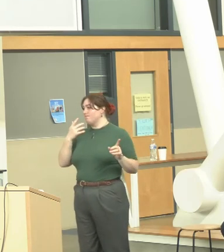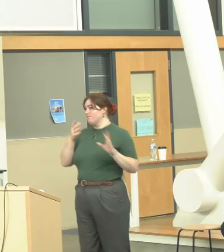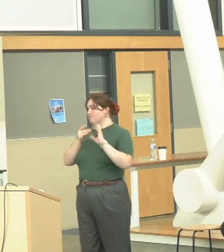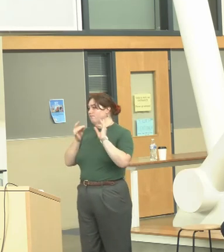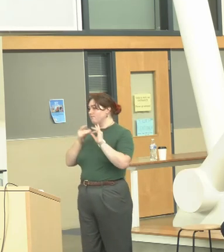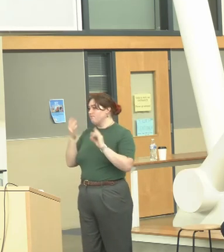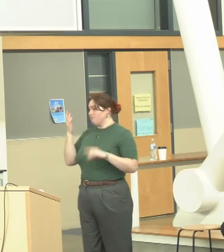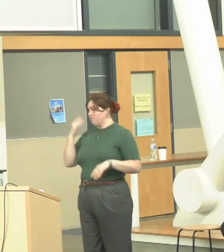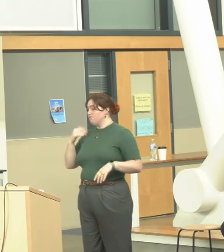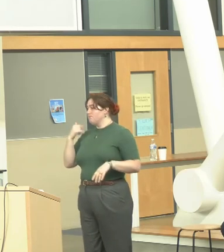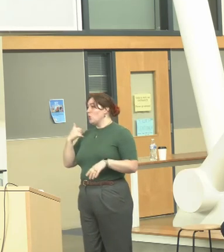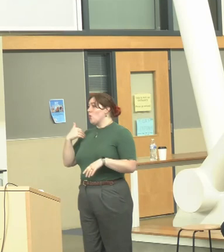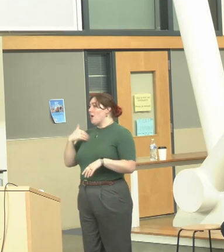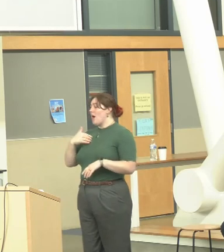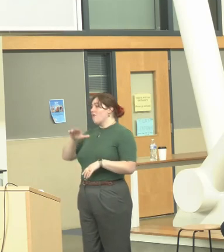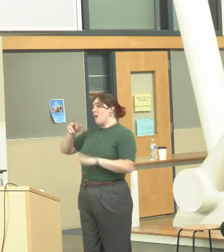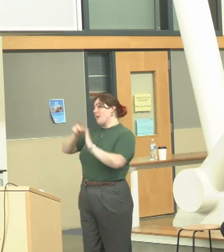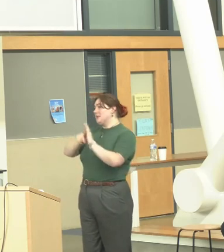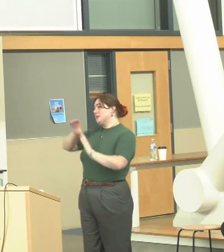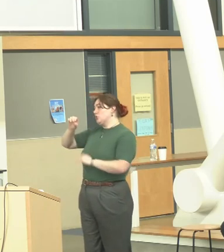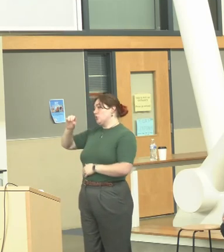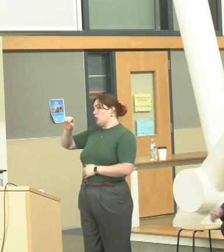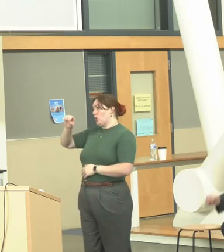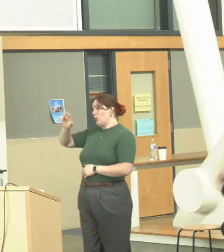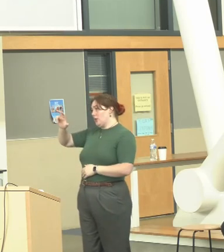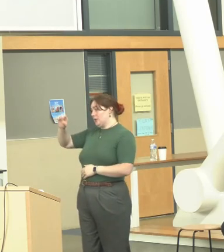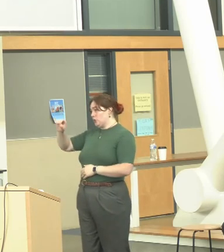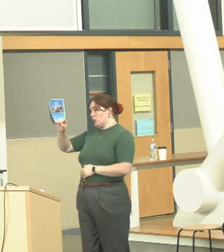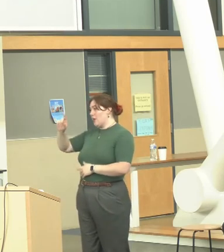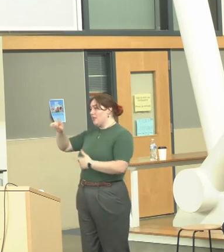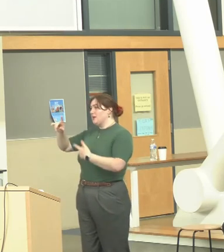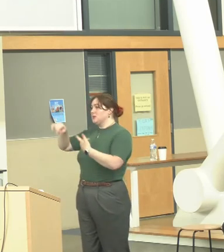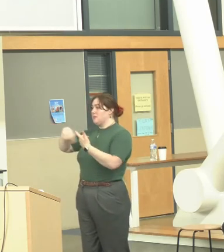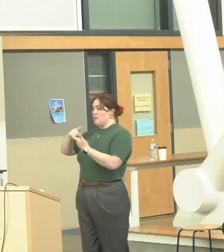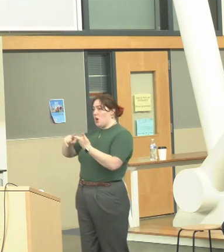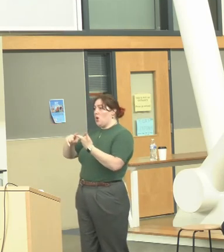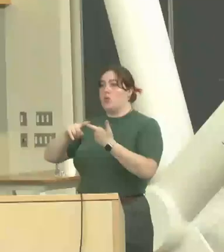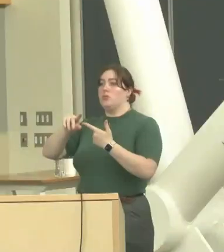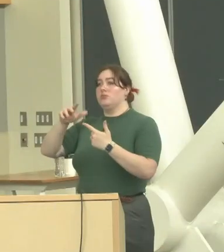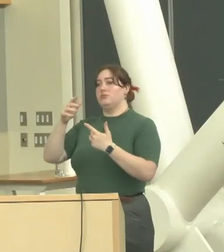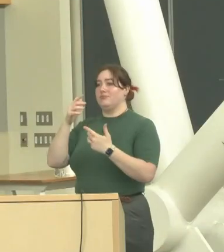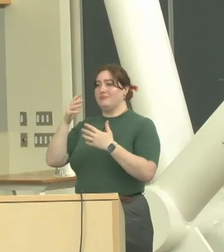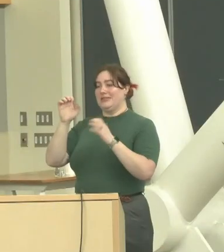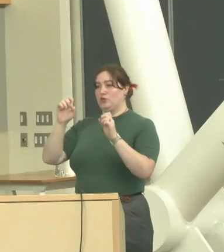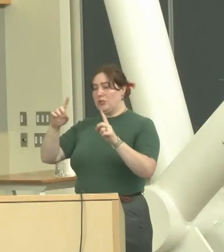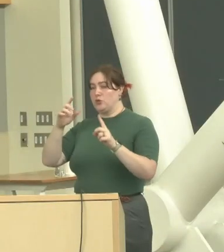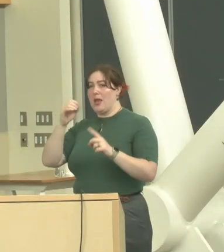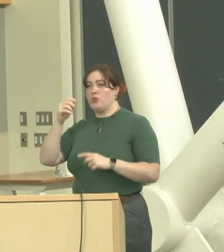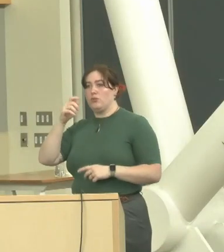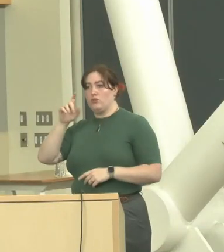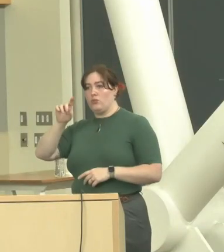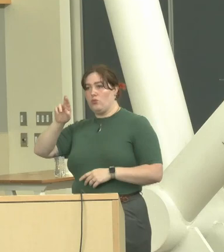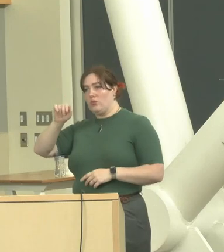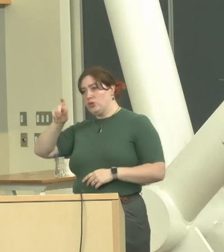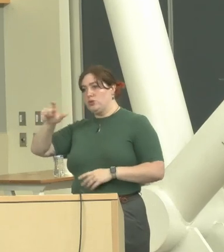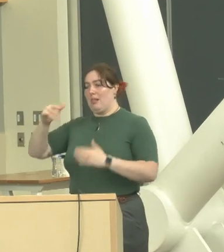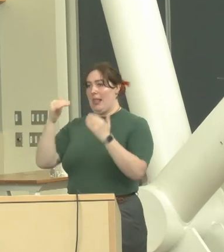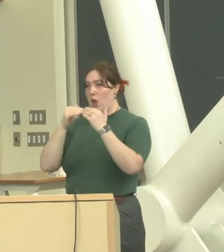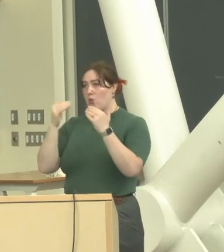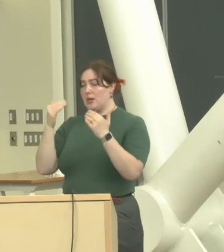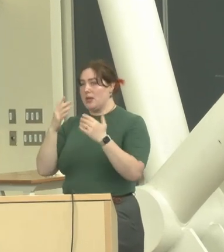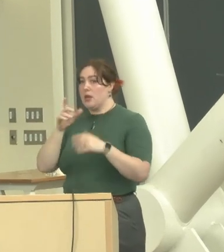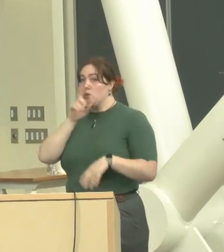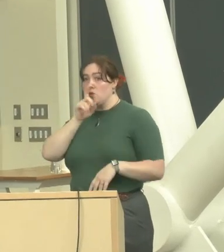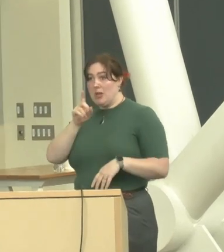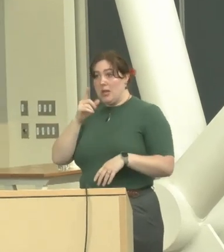We have a policy, 0030, it's around ensuring educational and racial equity. Part of that, what that calls for is us to use an